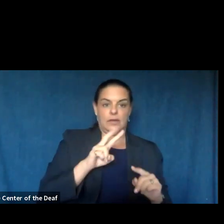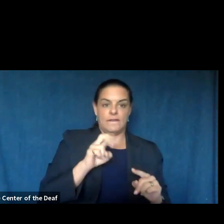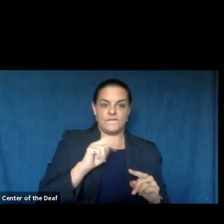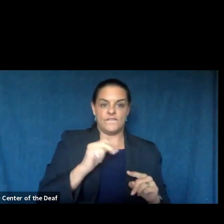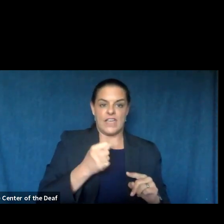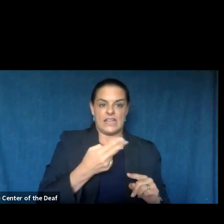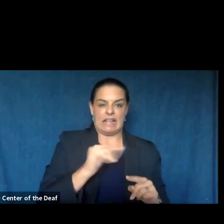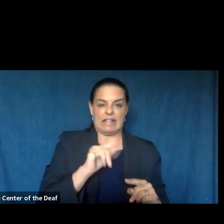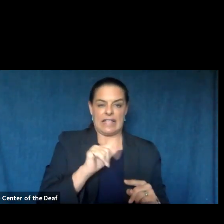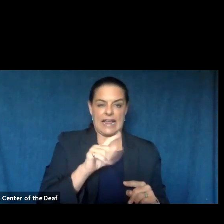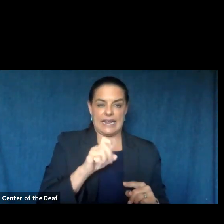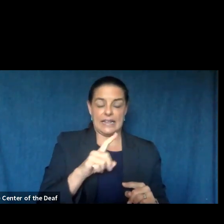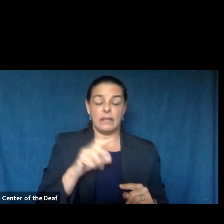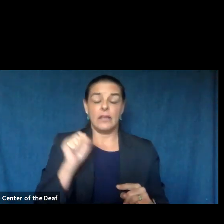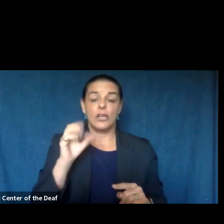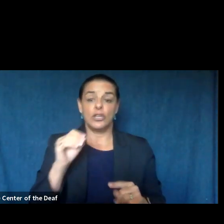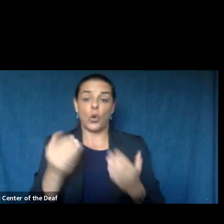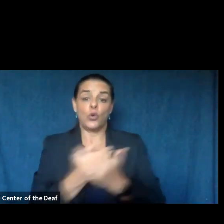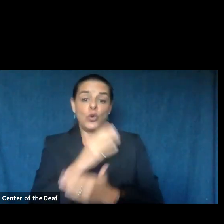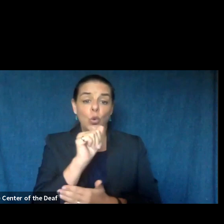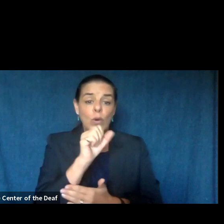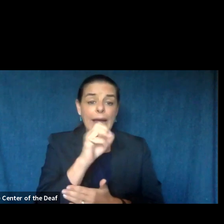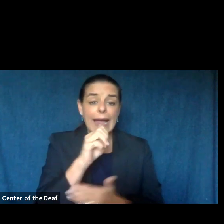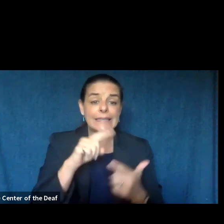seen a slowing in the rate of new cases,